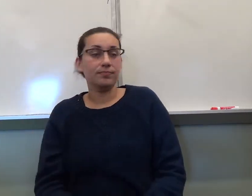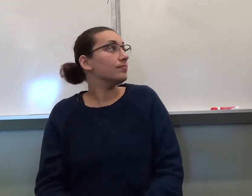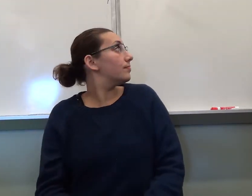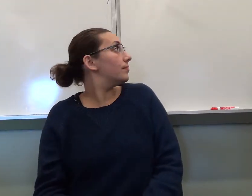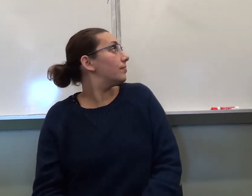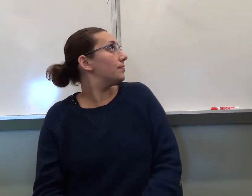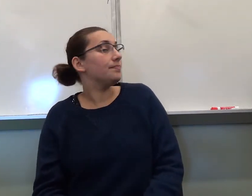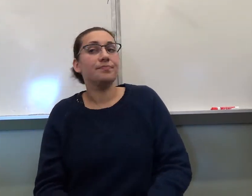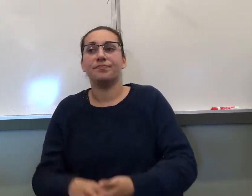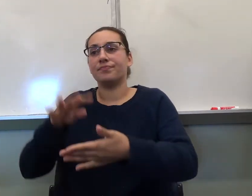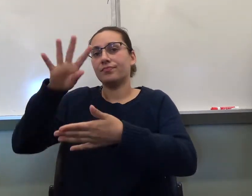numbers in.